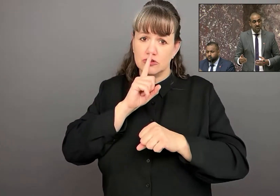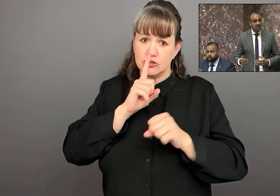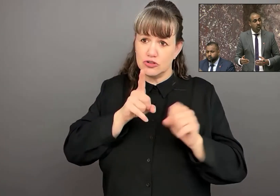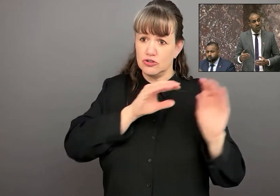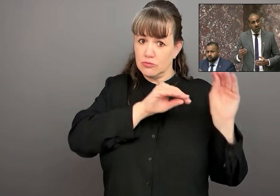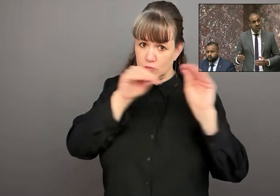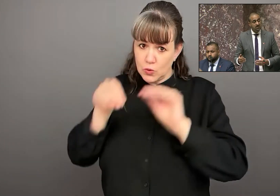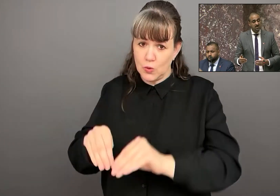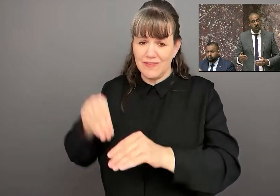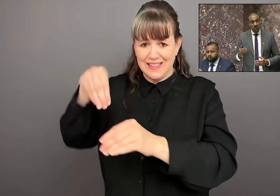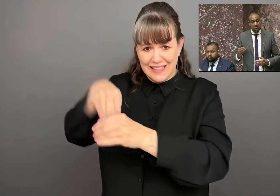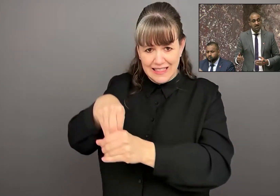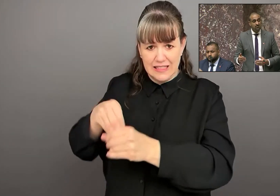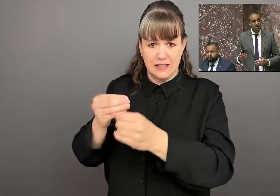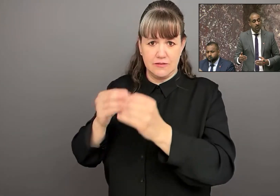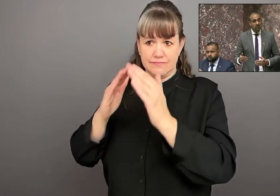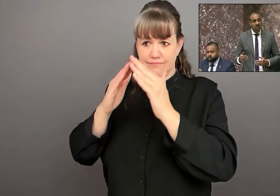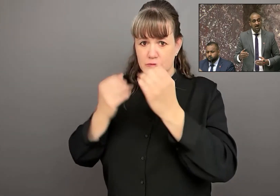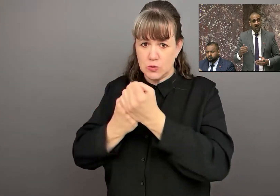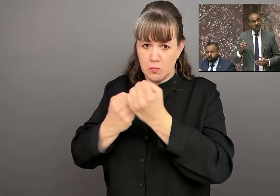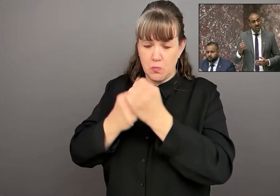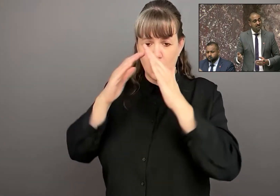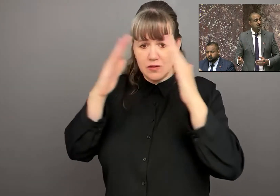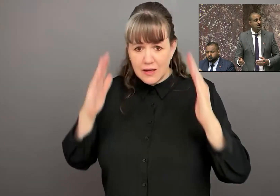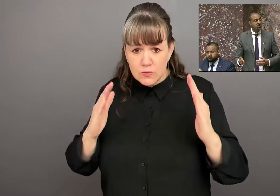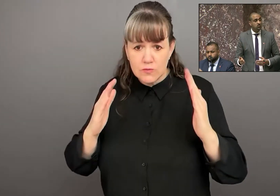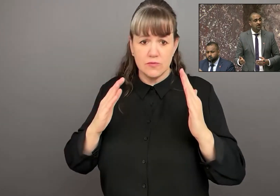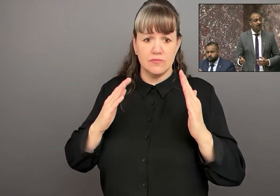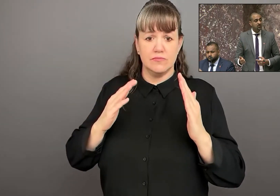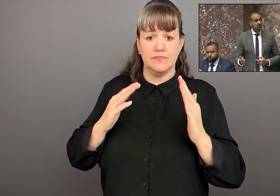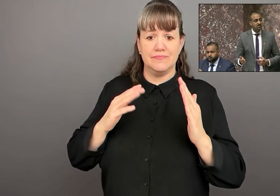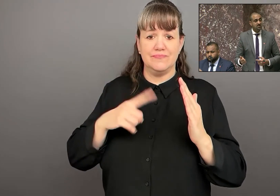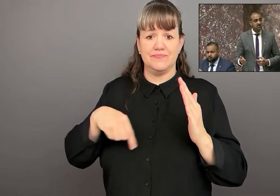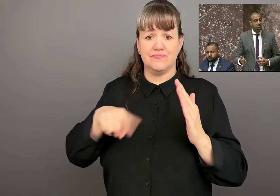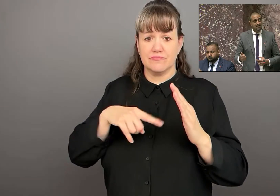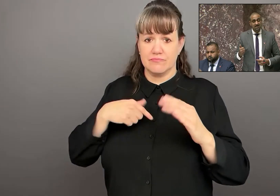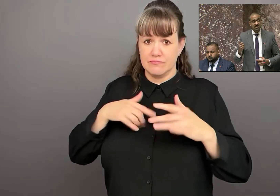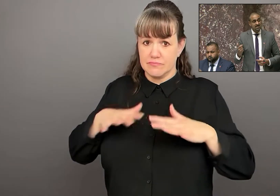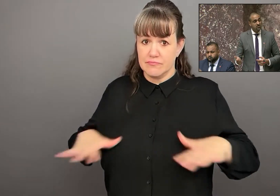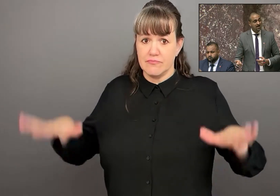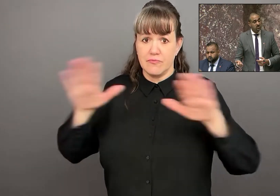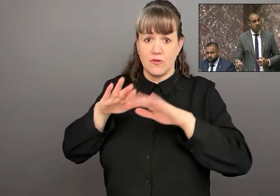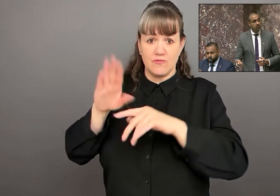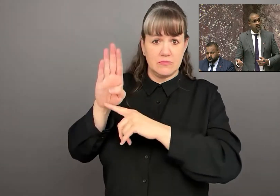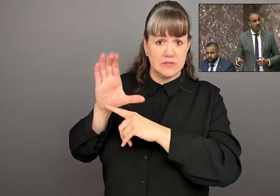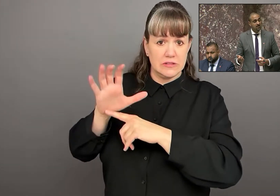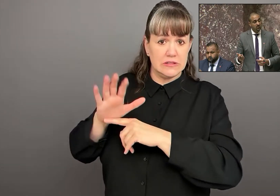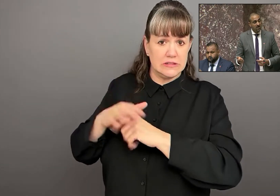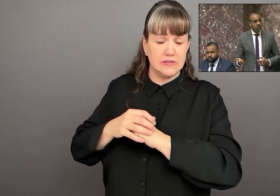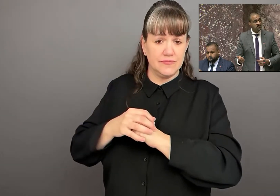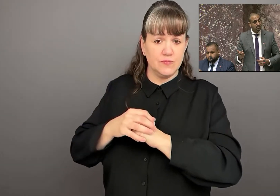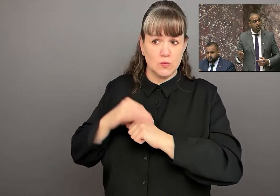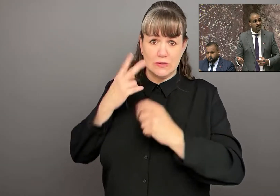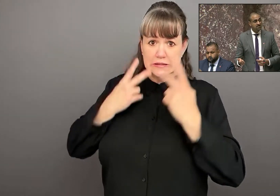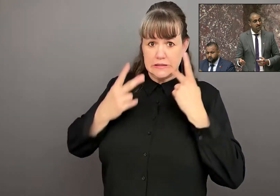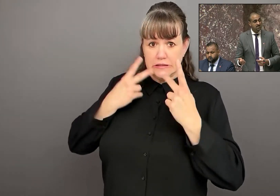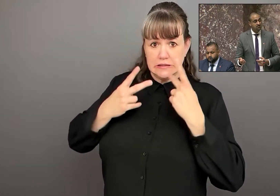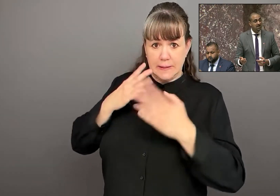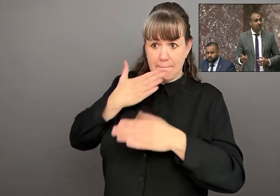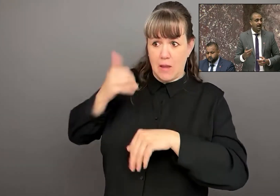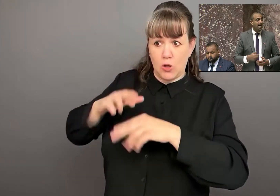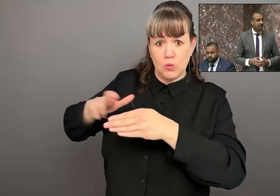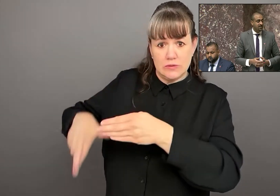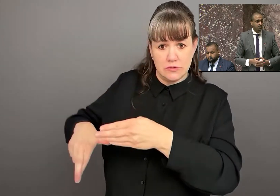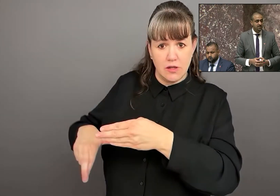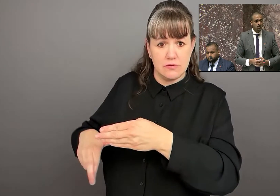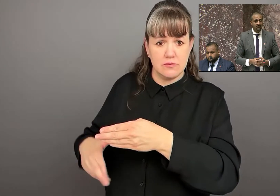We're seeing results because we are seeing people having less interaction with the healthcare system, less interaction with the corrections and police system